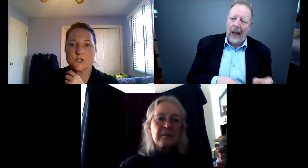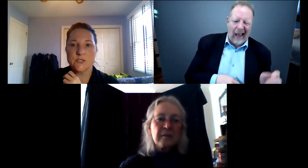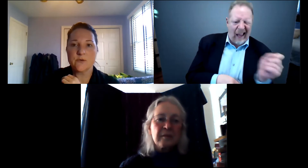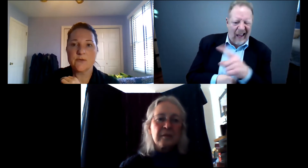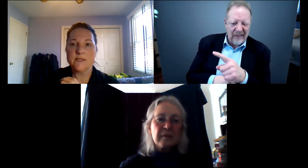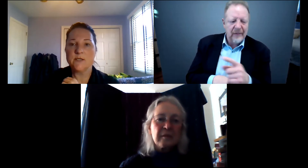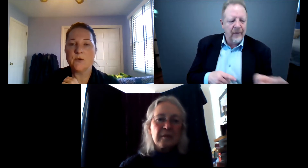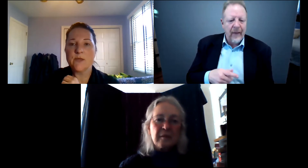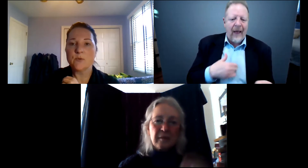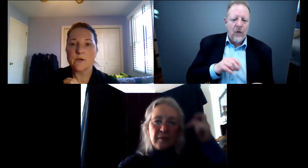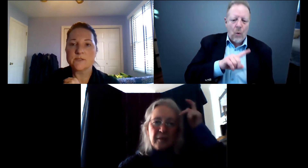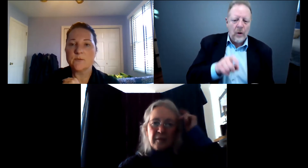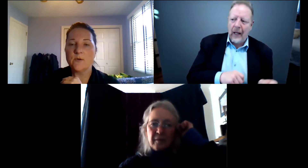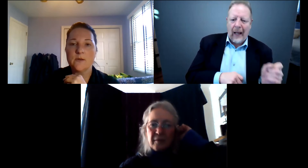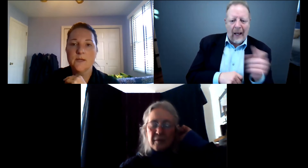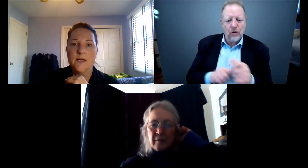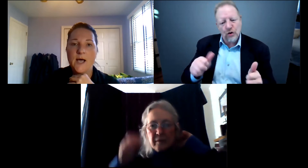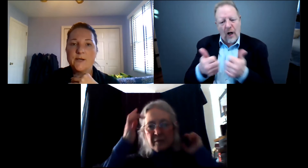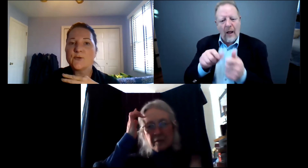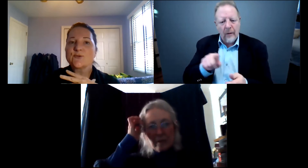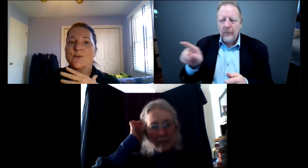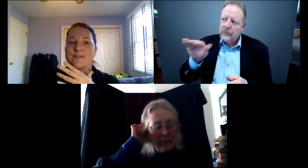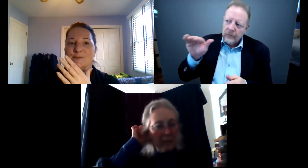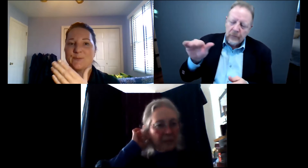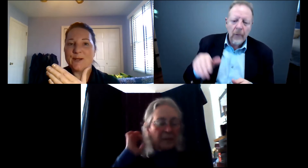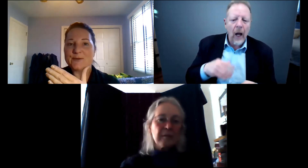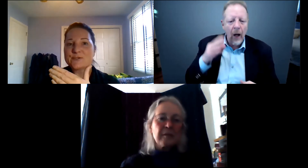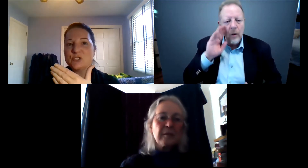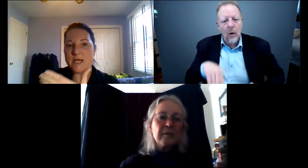had a question, or they, the employer said, well, I know there's